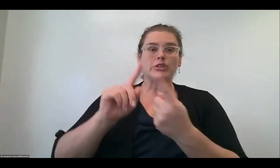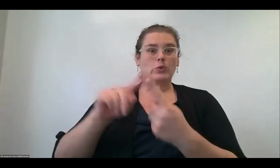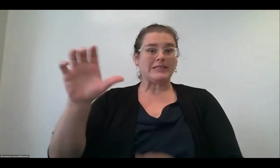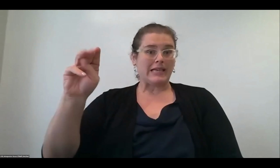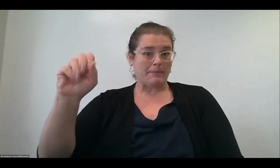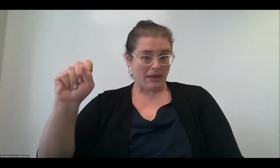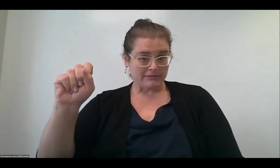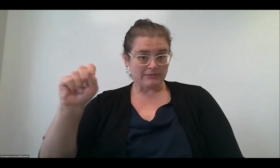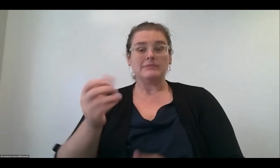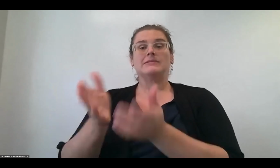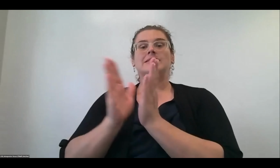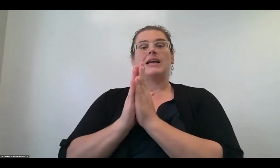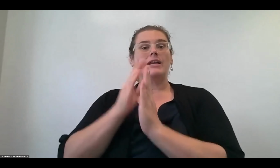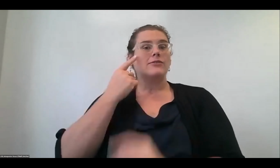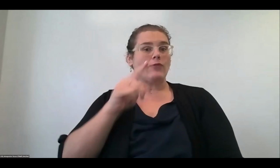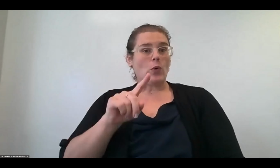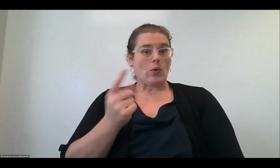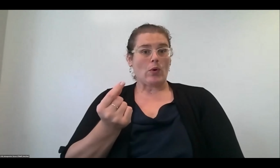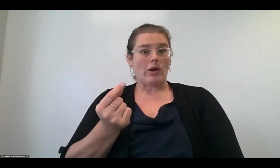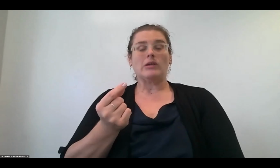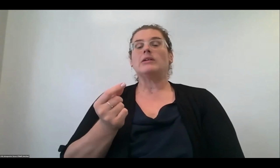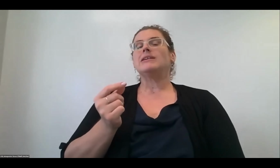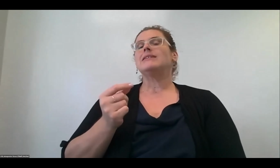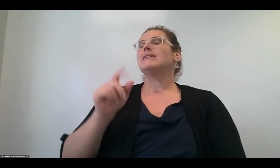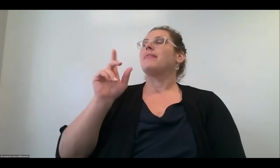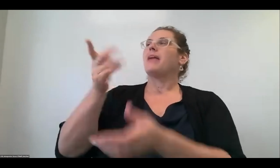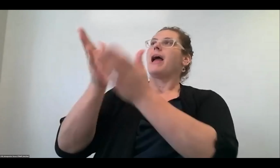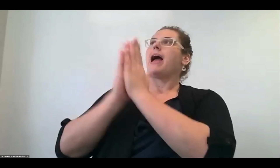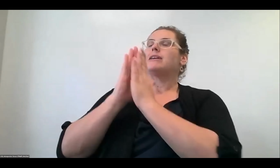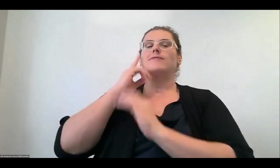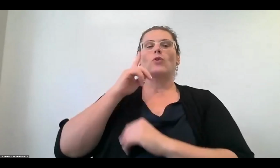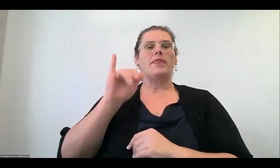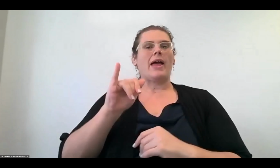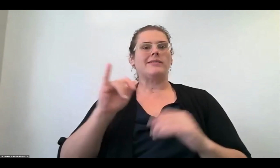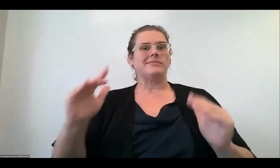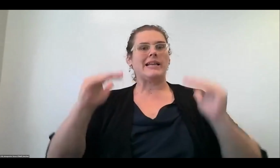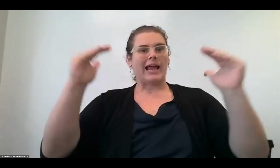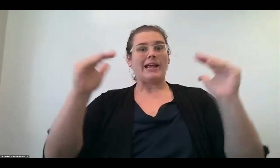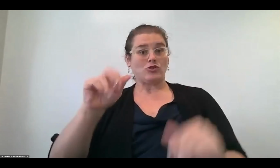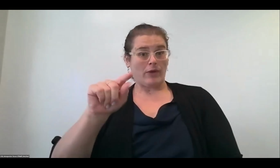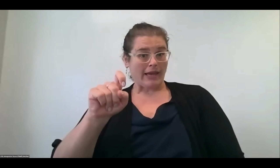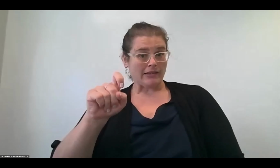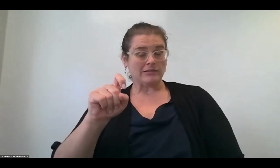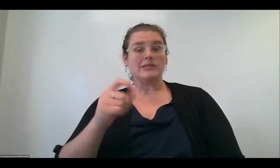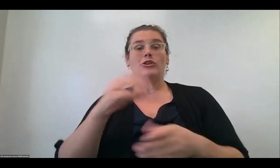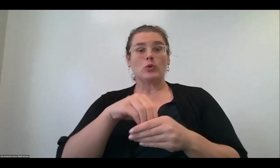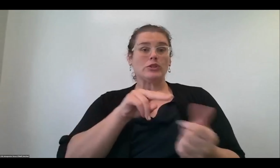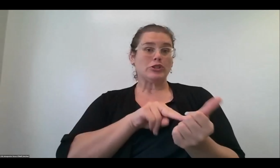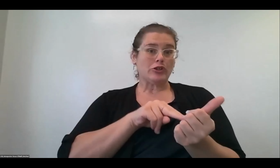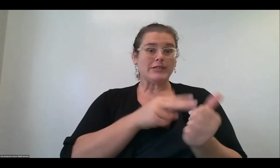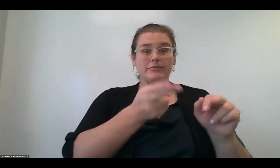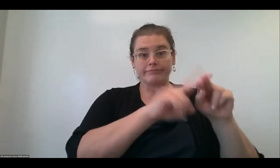to request that enhanced rate that includes the increase for the